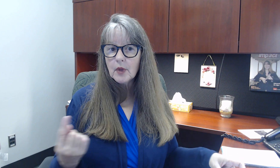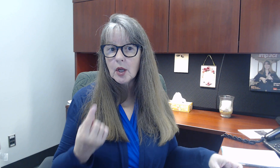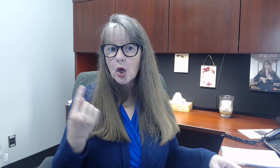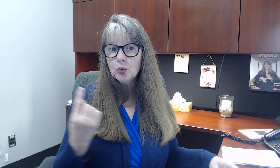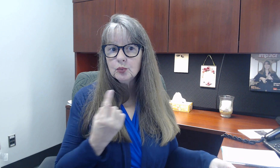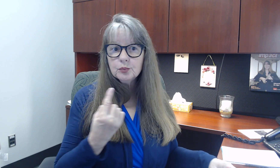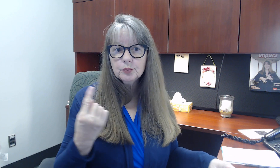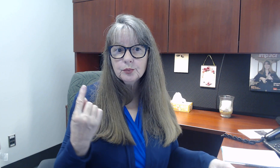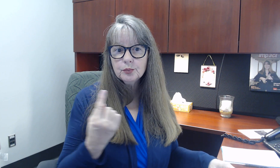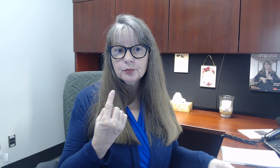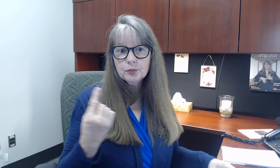Alone.